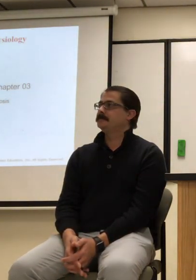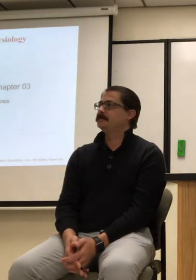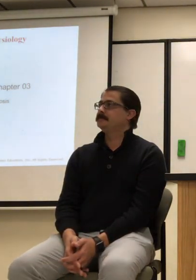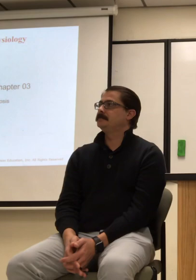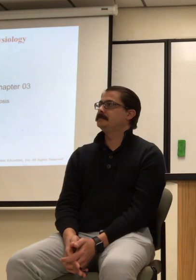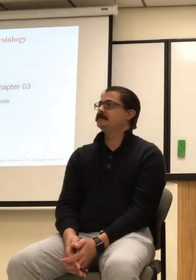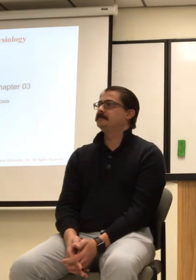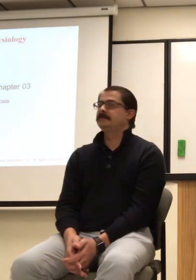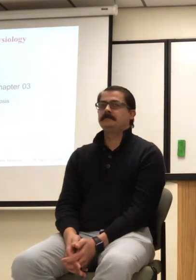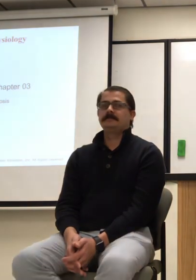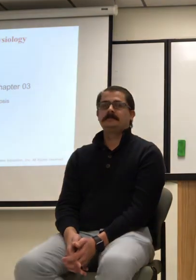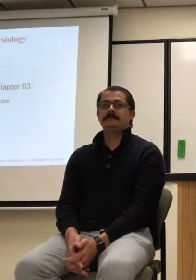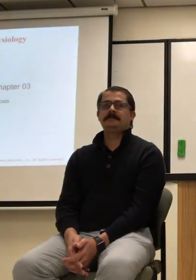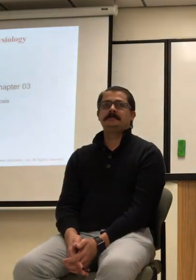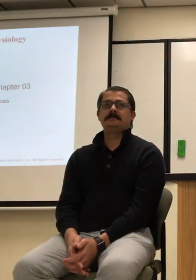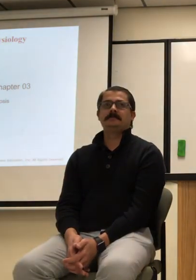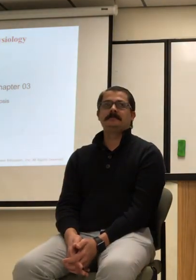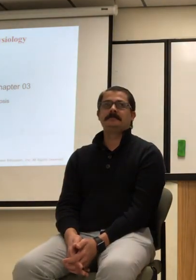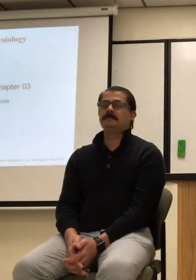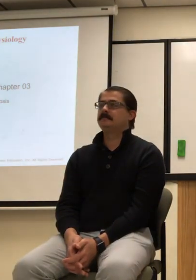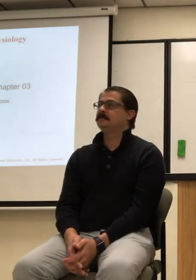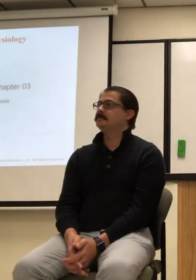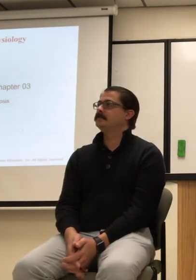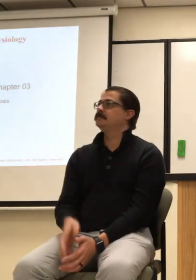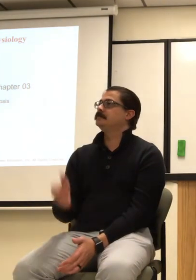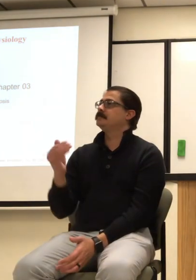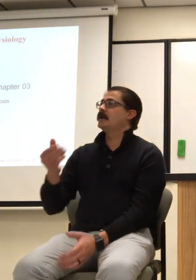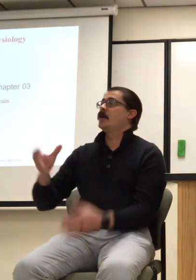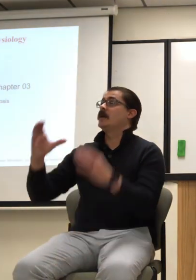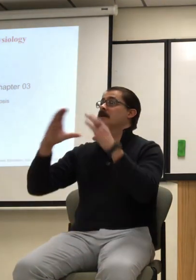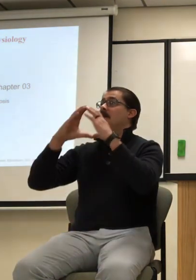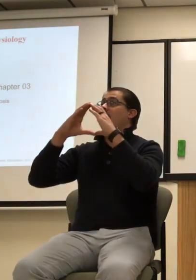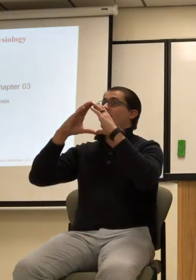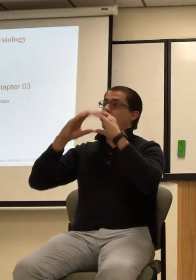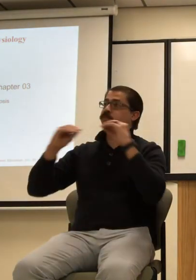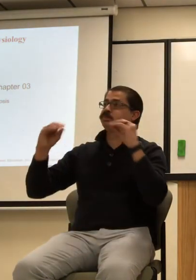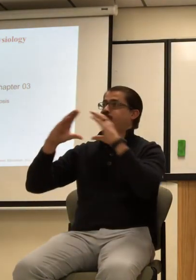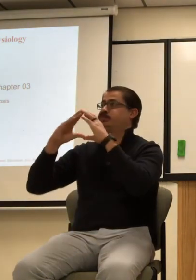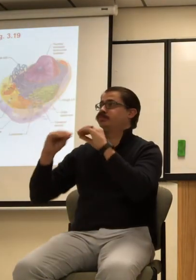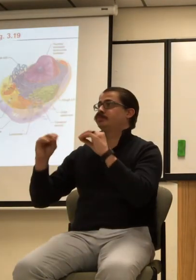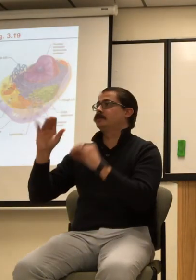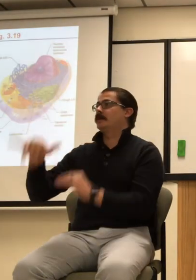Okay, well, teach cell division here.